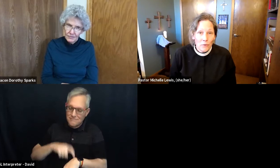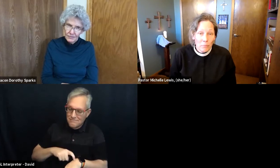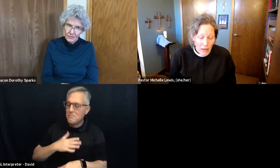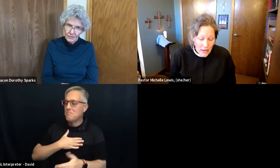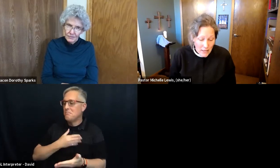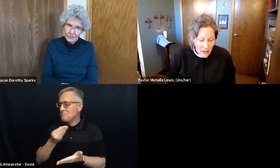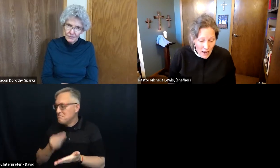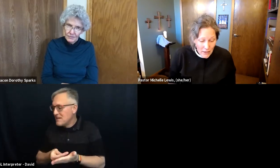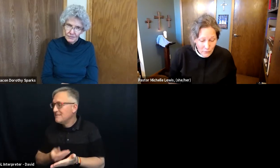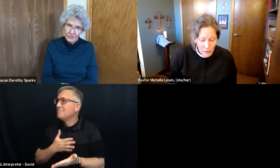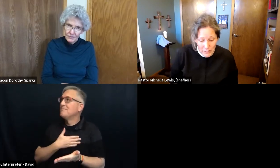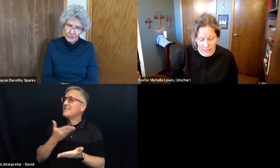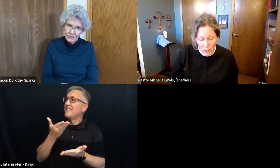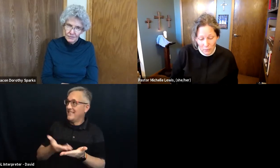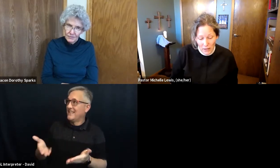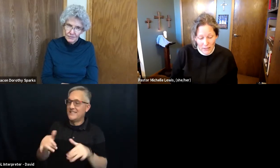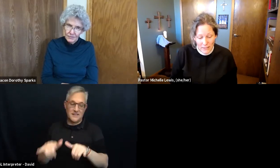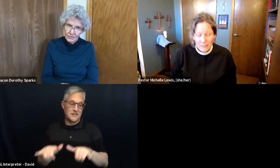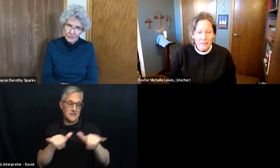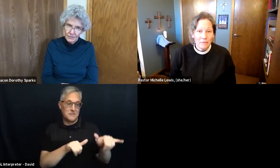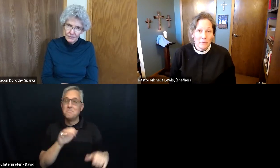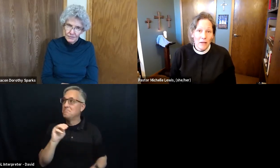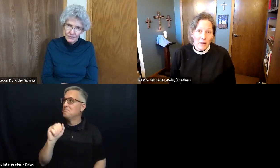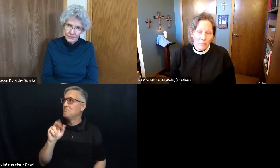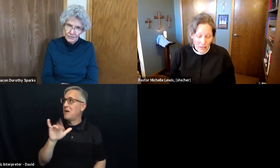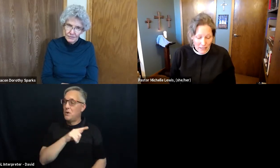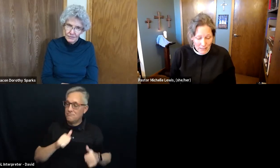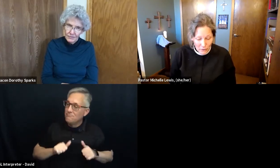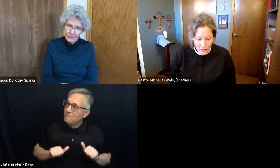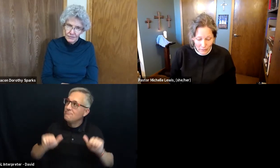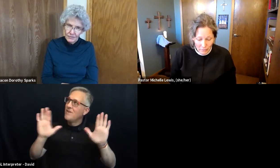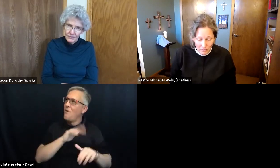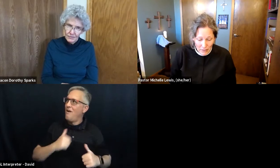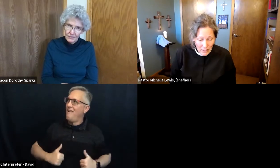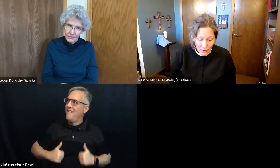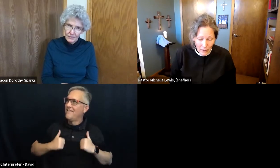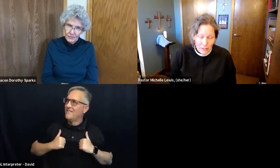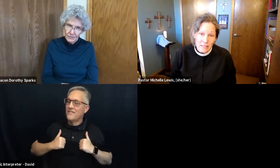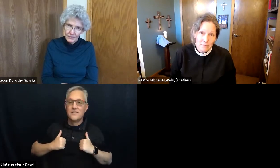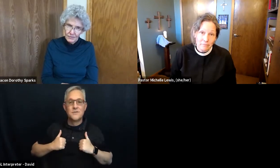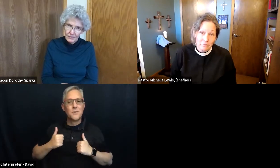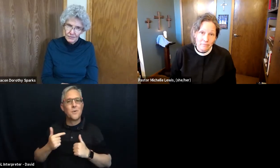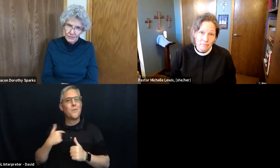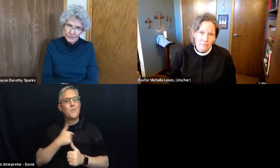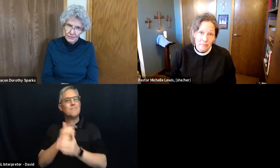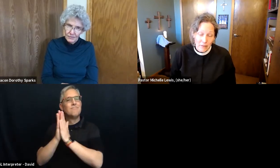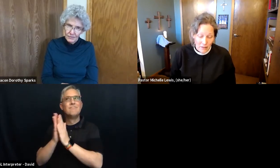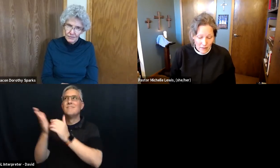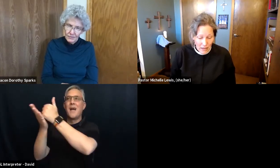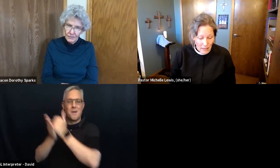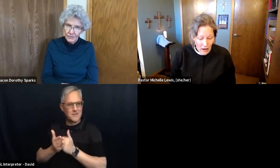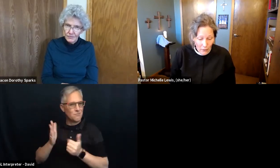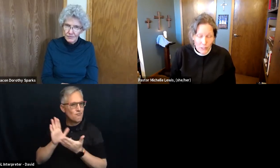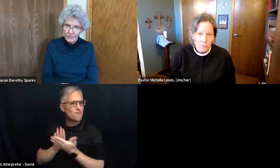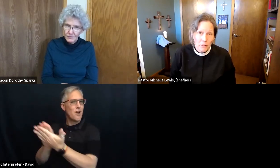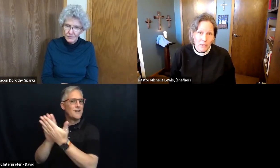So we pray that God would help us praise the Lord in our hearts,